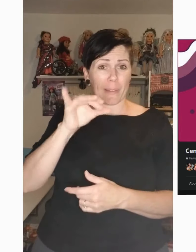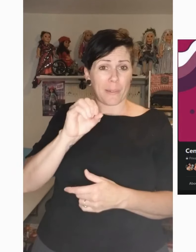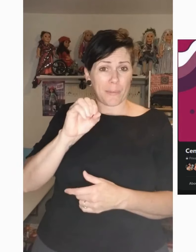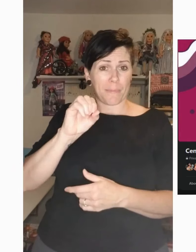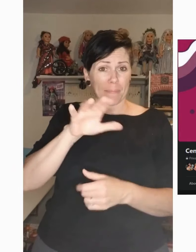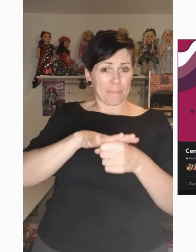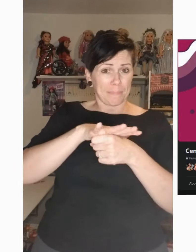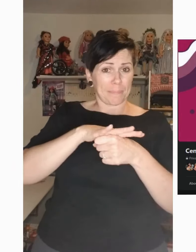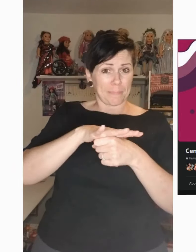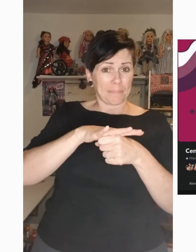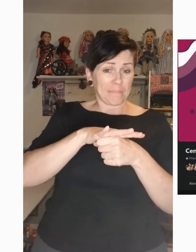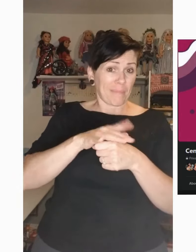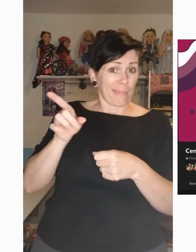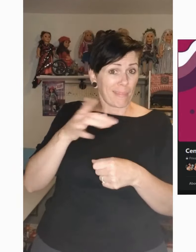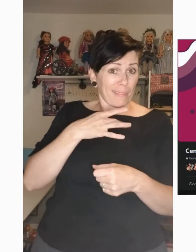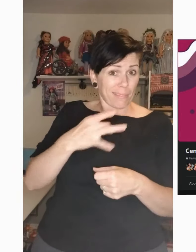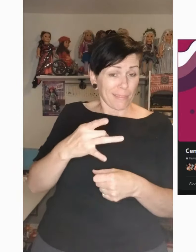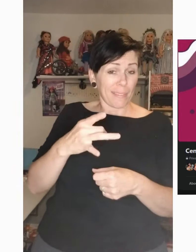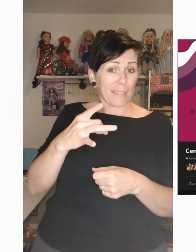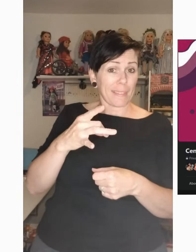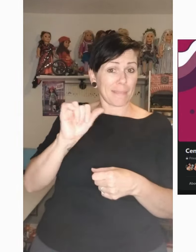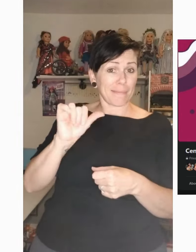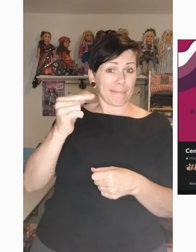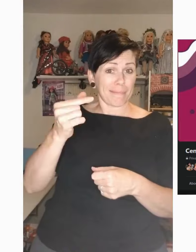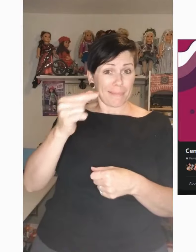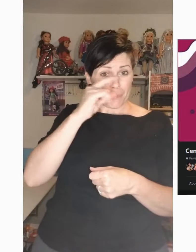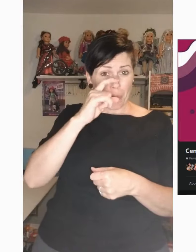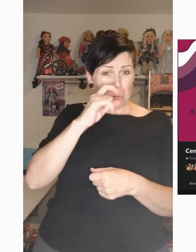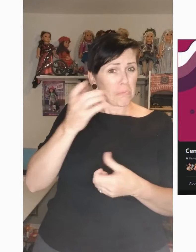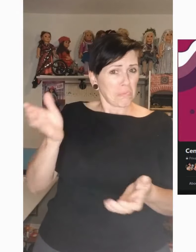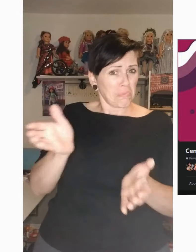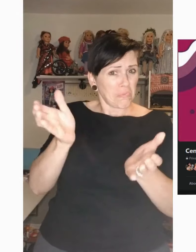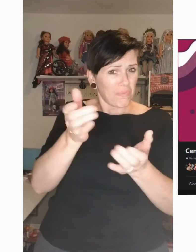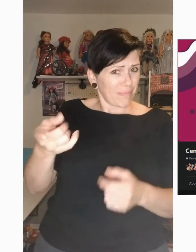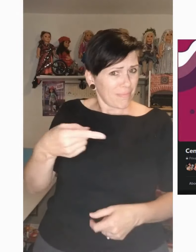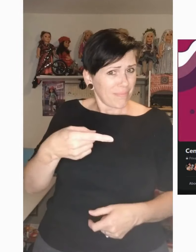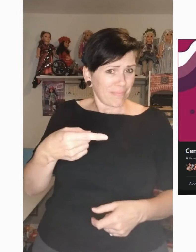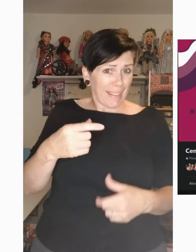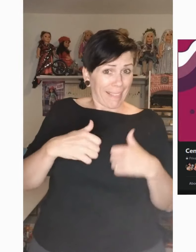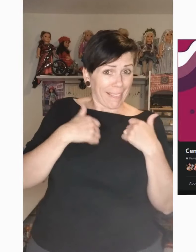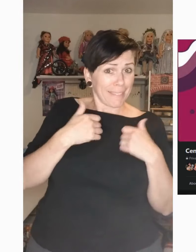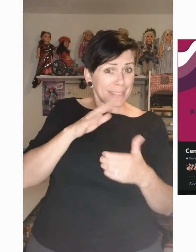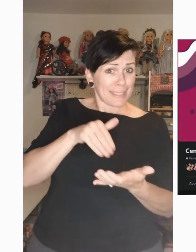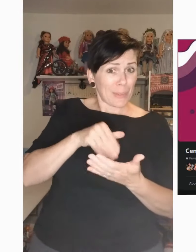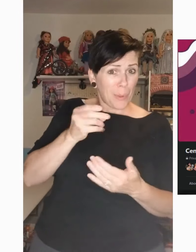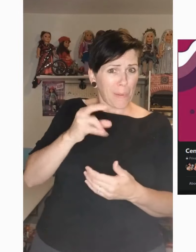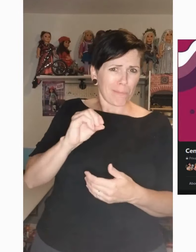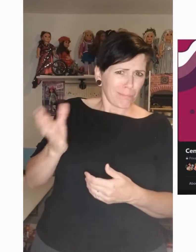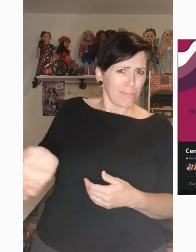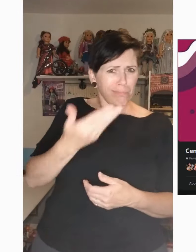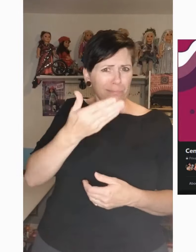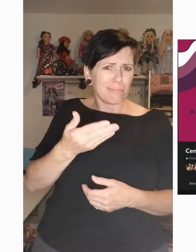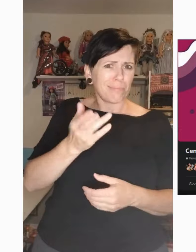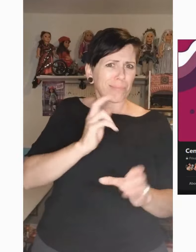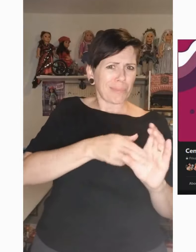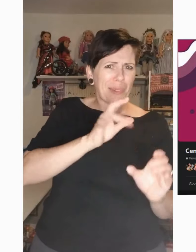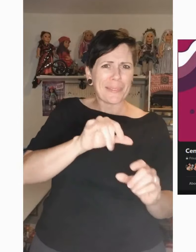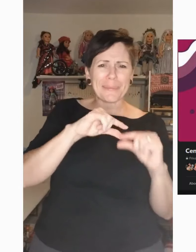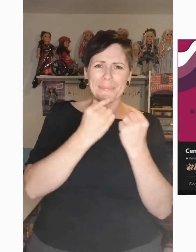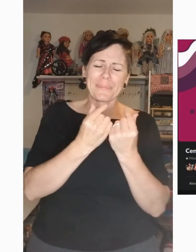Girls and they're not in this group, you can suggest that they join. But our goal is to do probably, I would say,